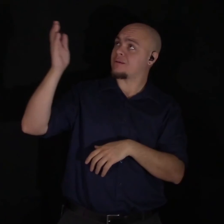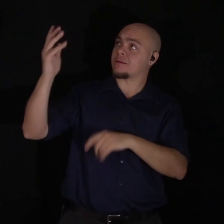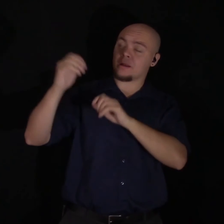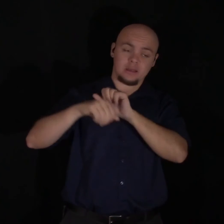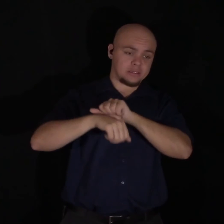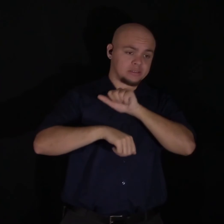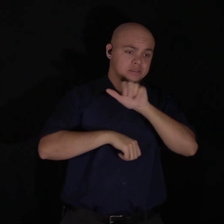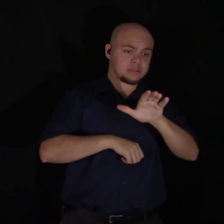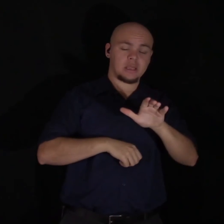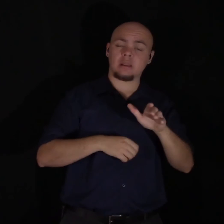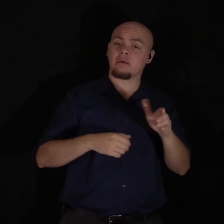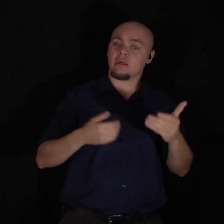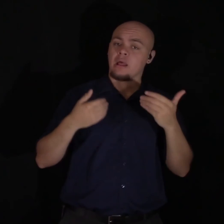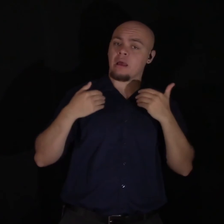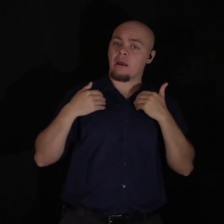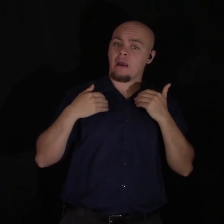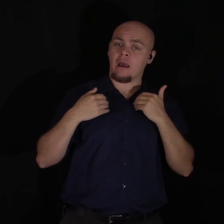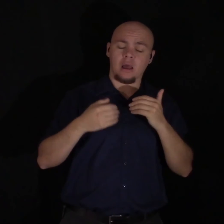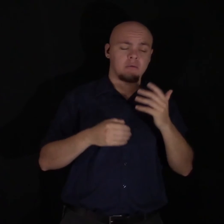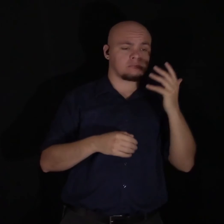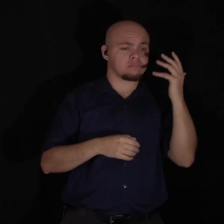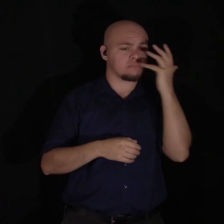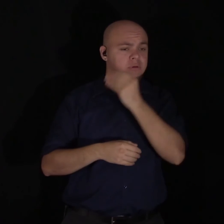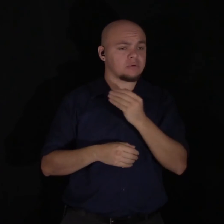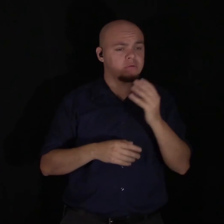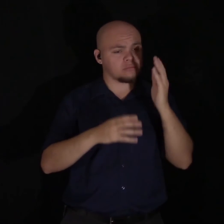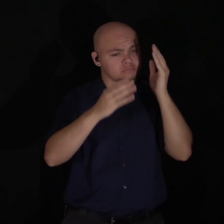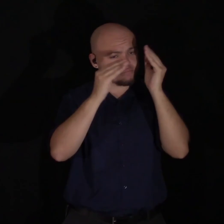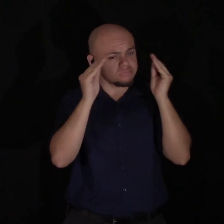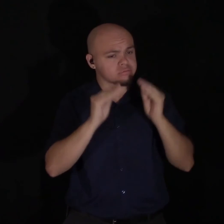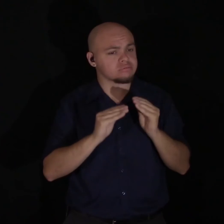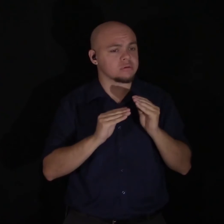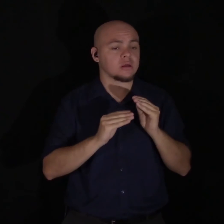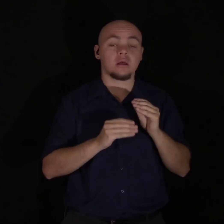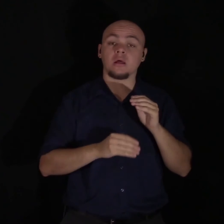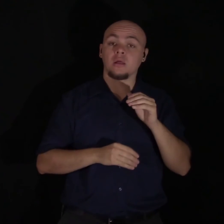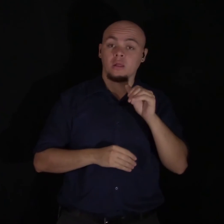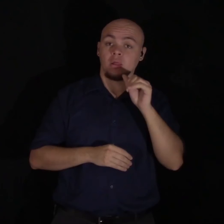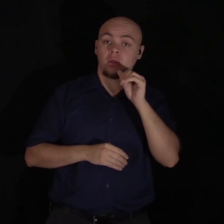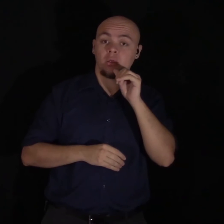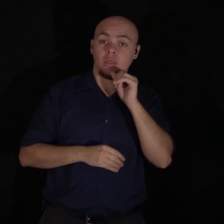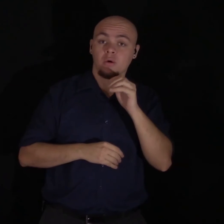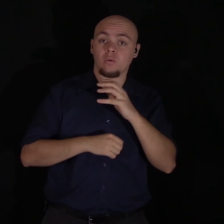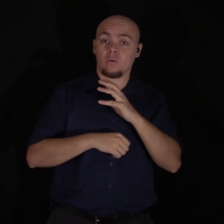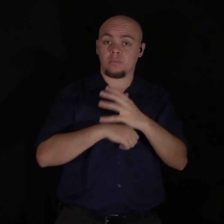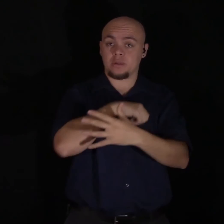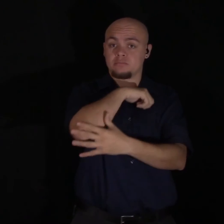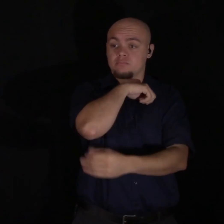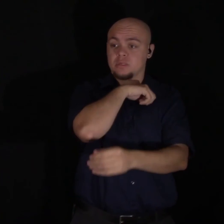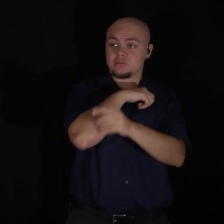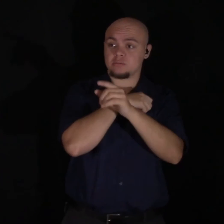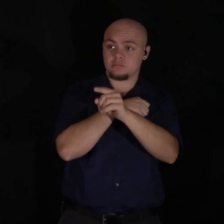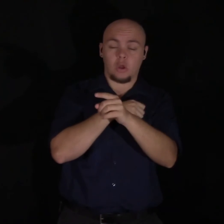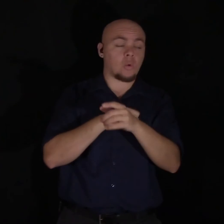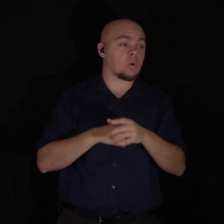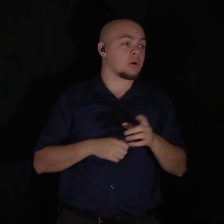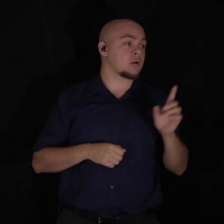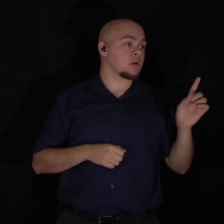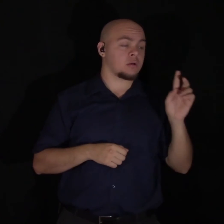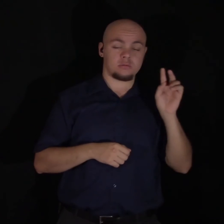celestial stamp in all her features. The peasant woman, perceiving that my mother fixed eyes of wonder and admiration on this